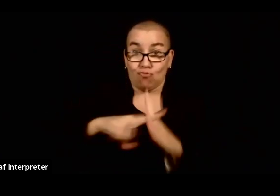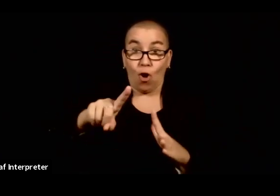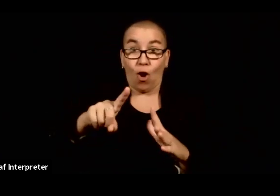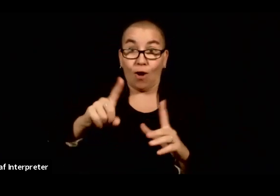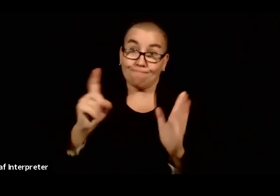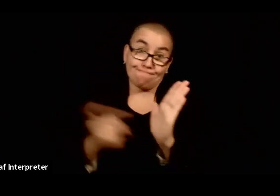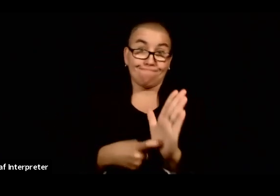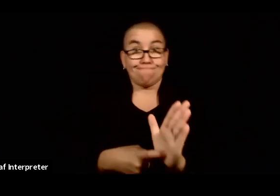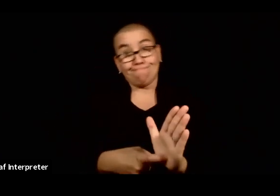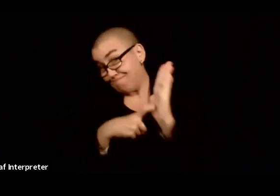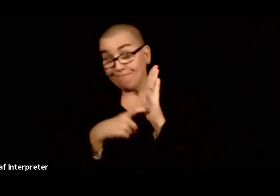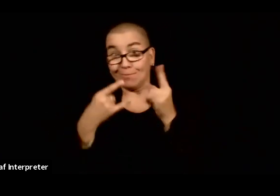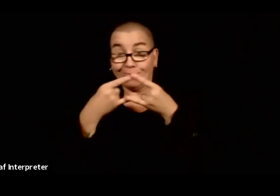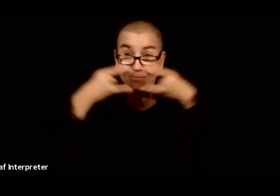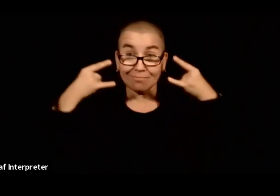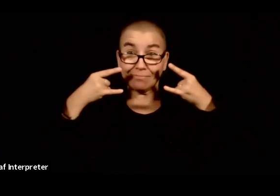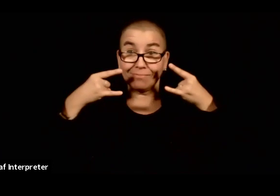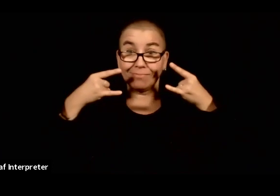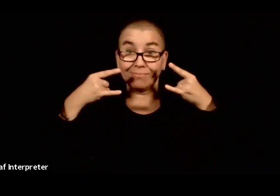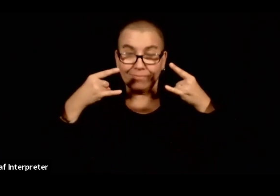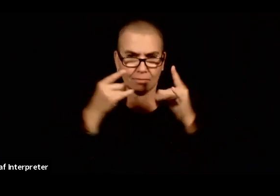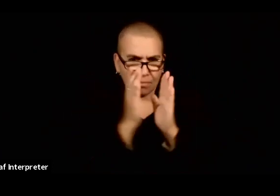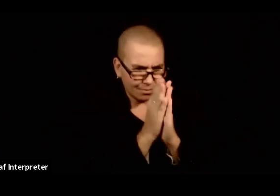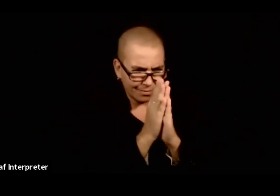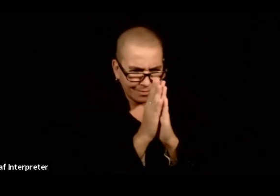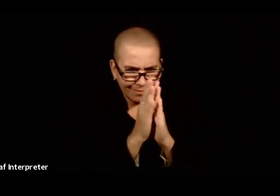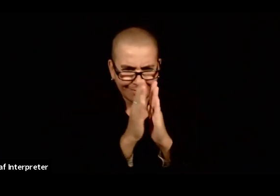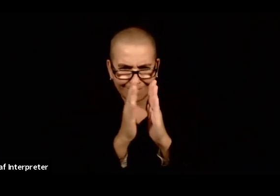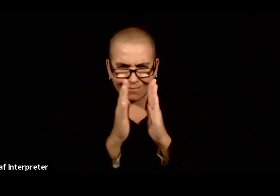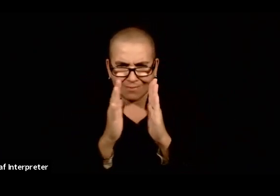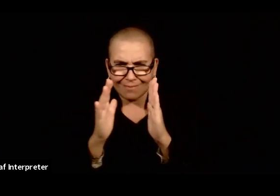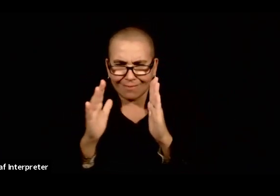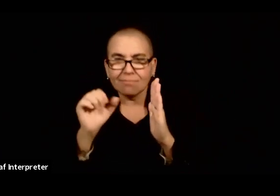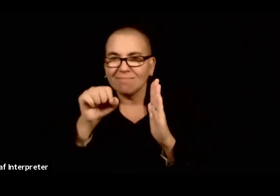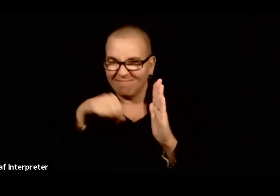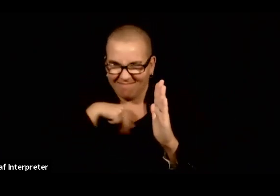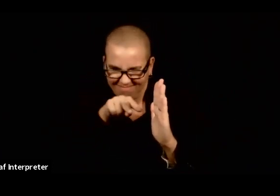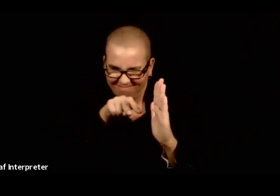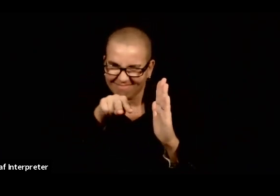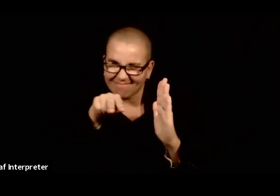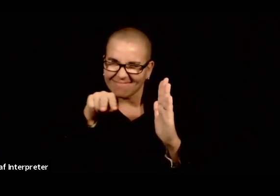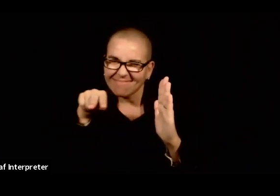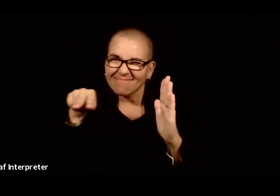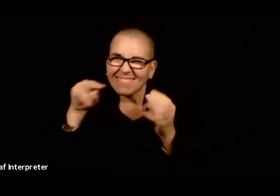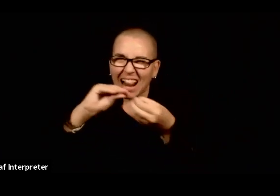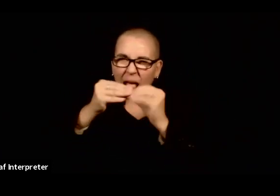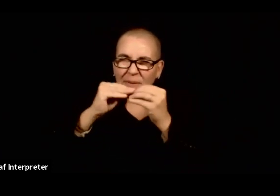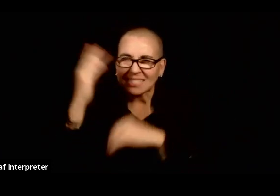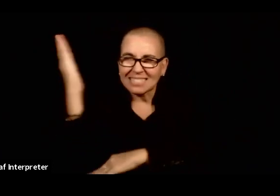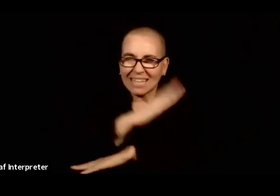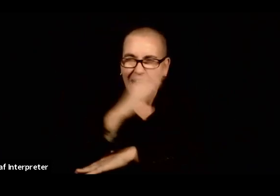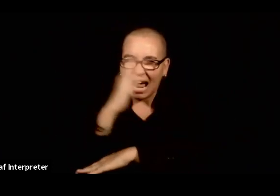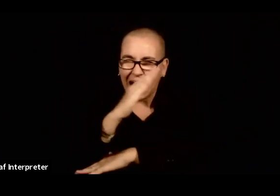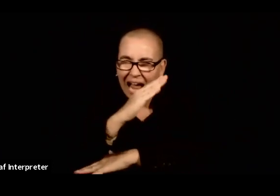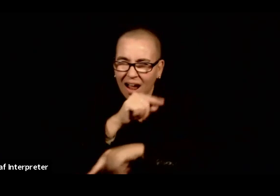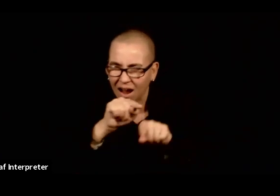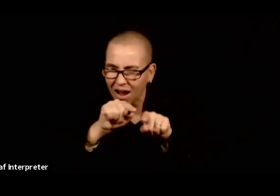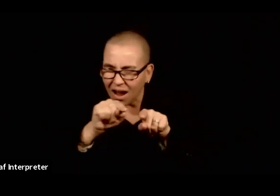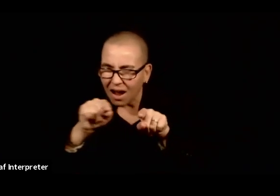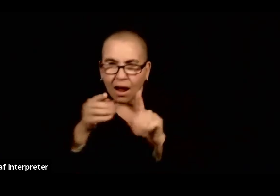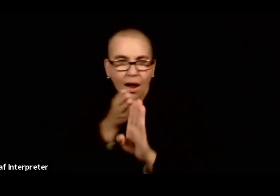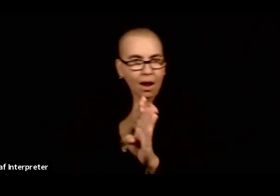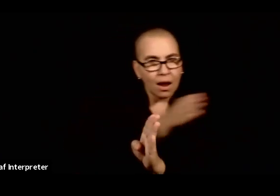we will be watching to see the extent to which our experience is similar or